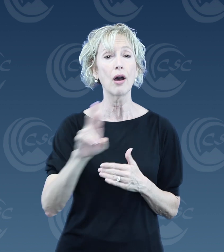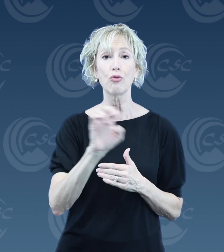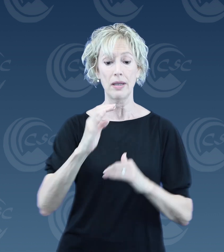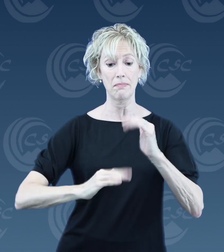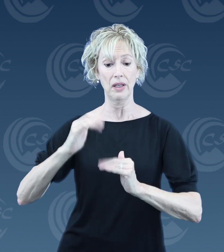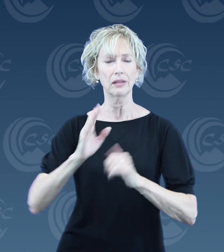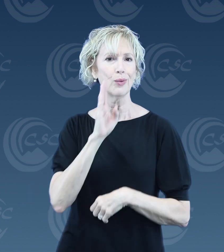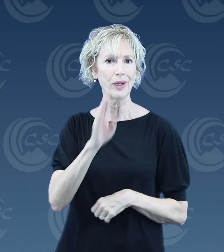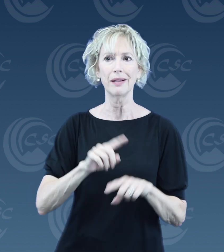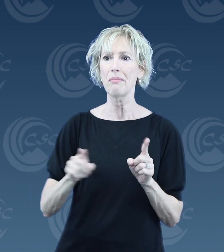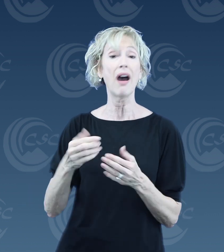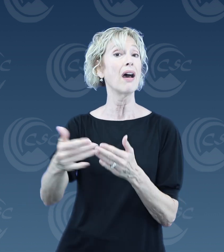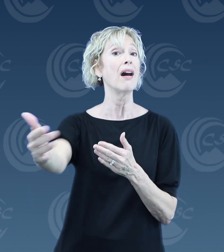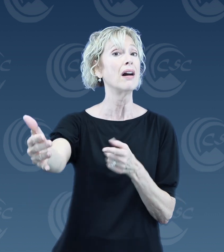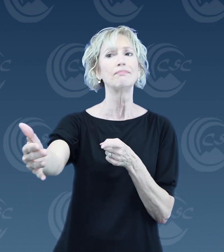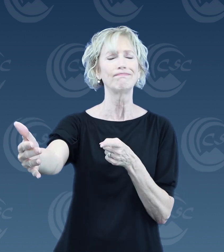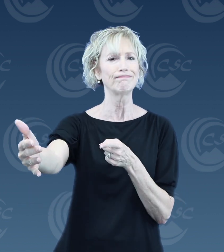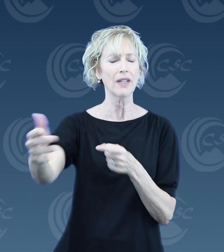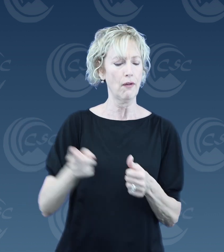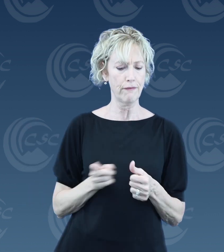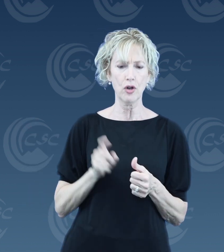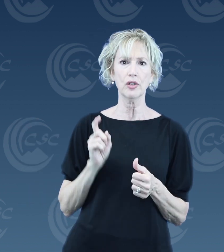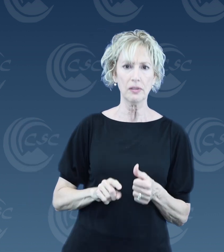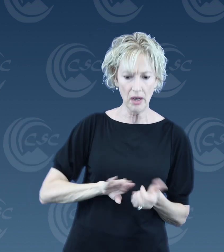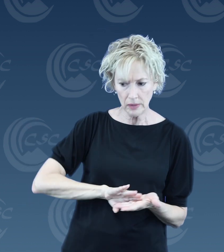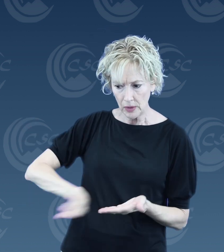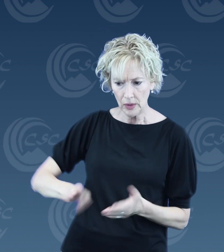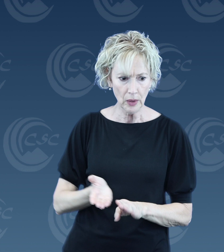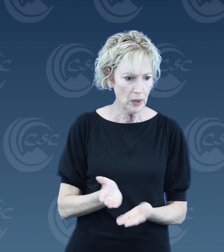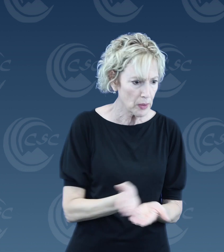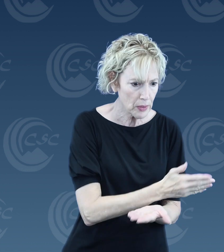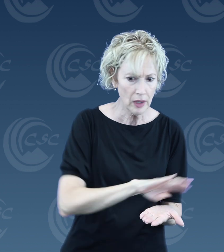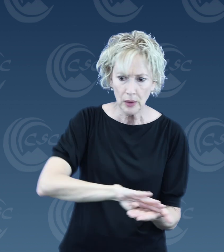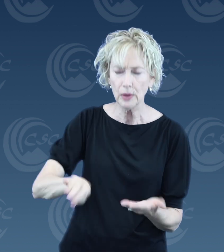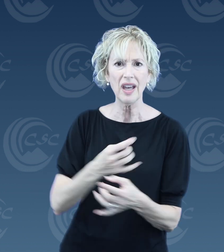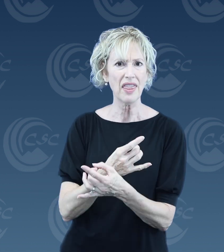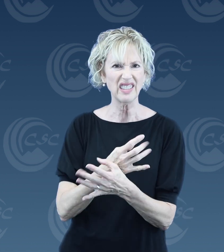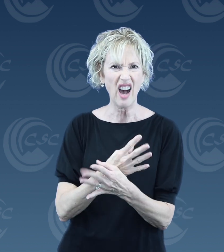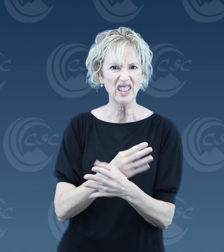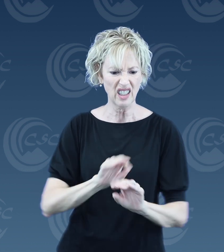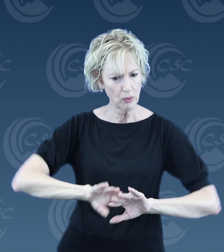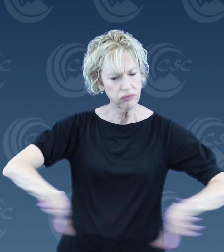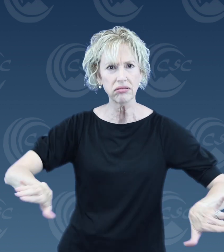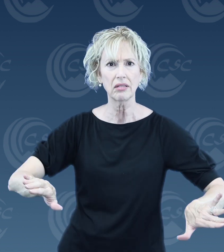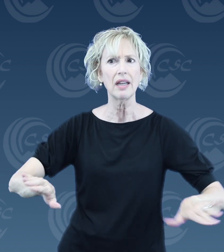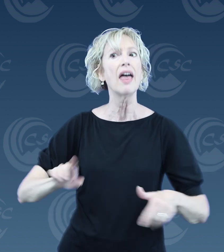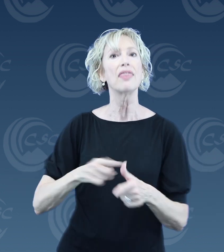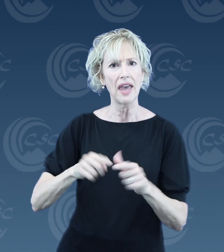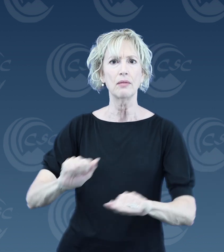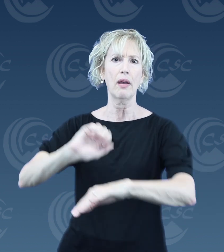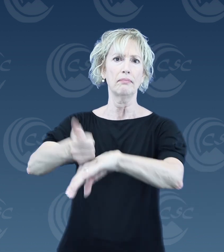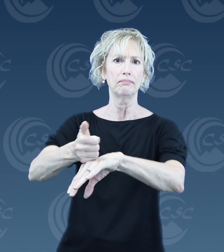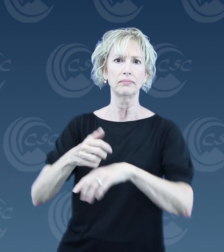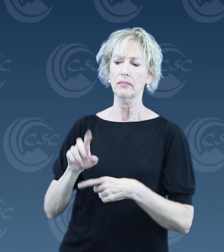rebuild, but until that debris is cleared, until all the toxic waste is out of there, it's going to be very difficult. The Department